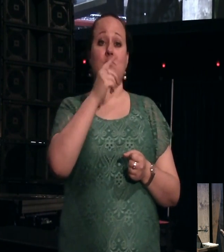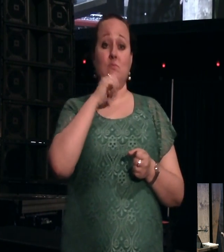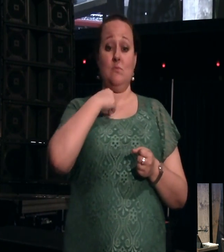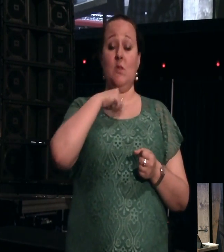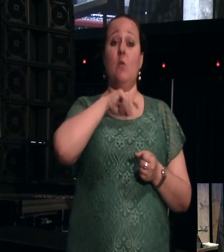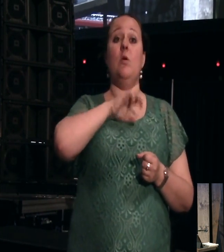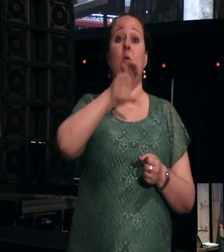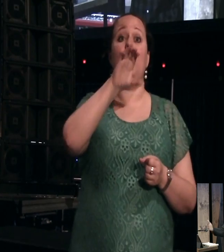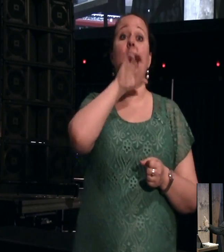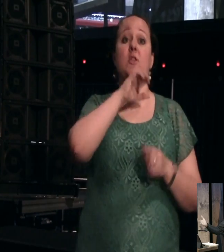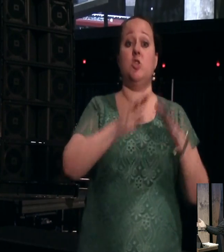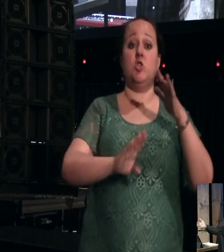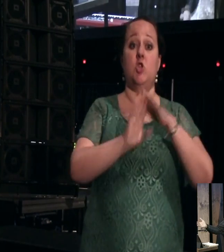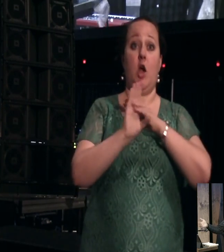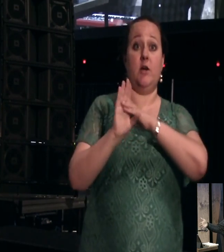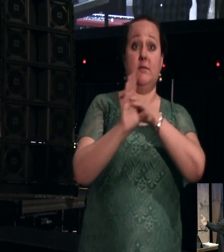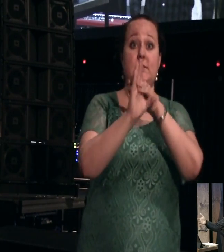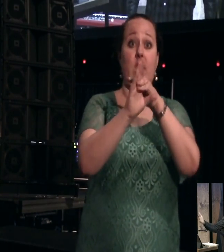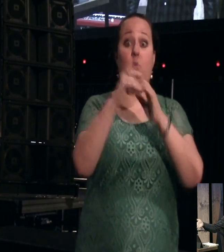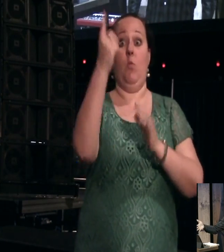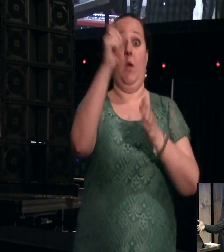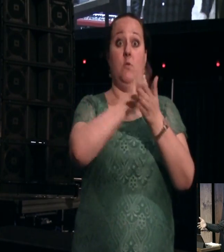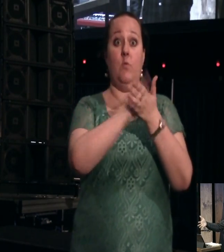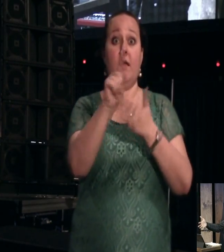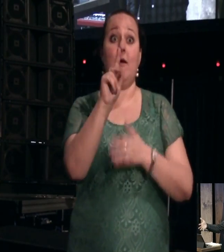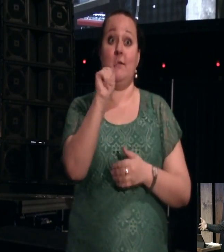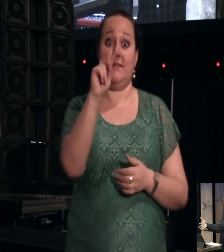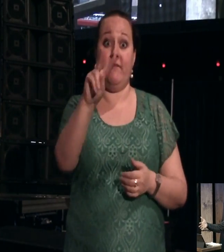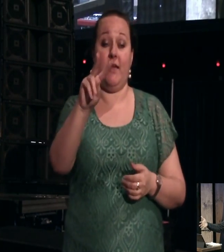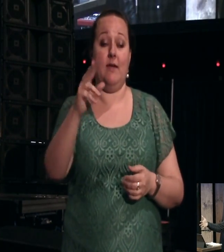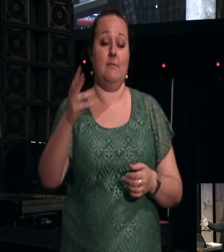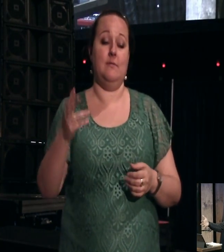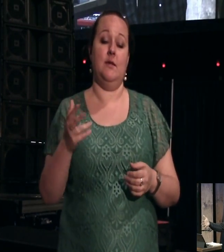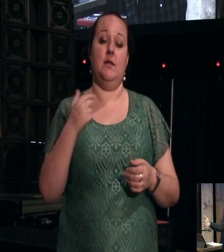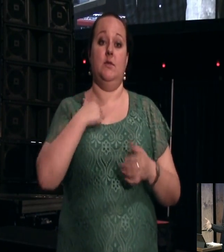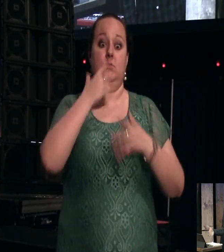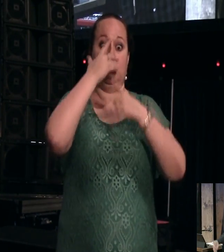about the fact that we'll watch sharks for a week on TV.